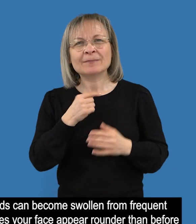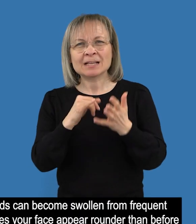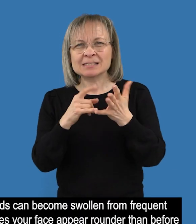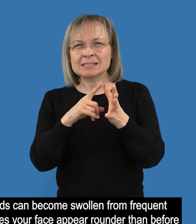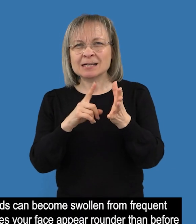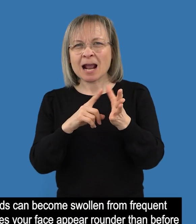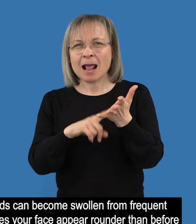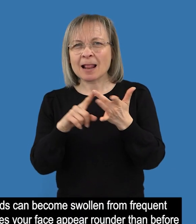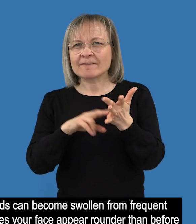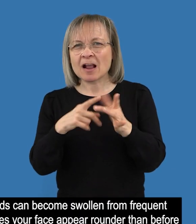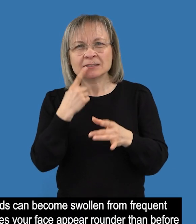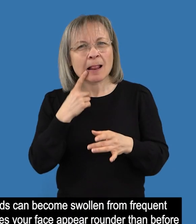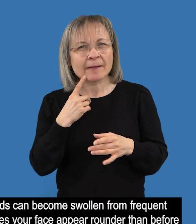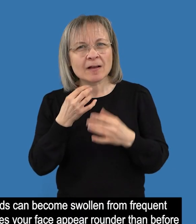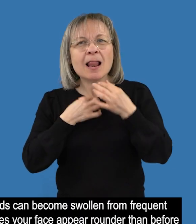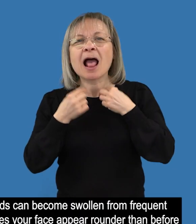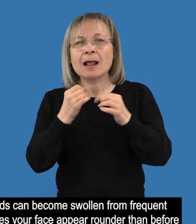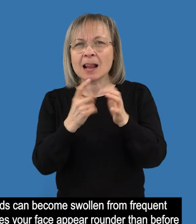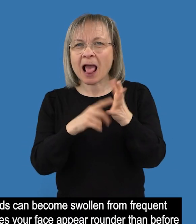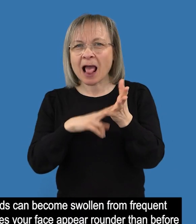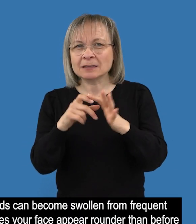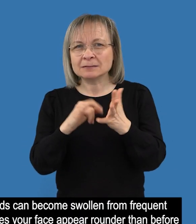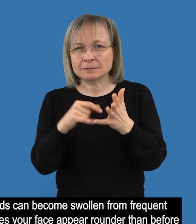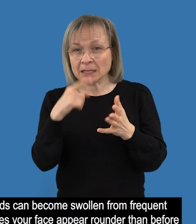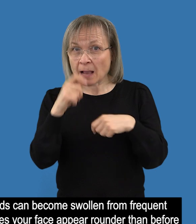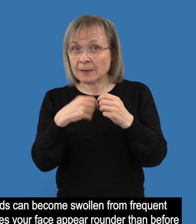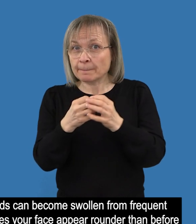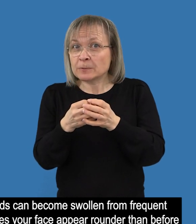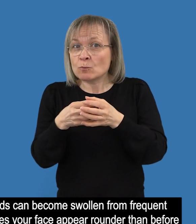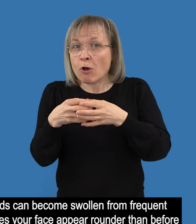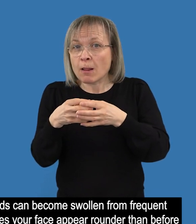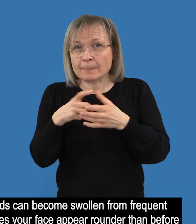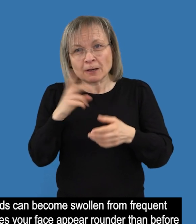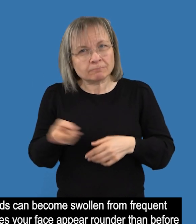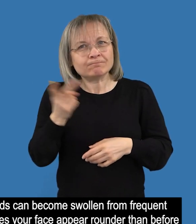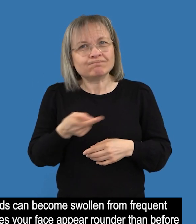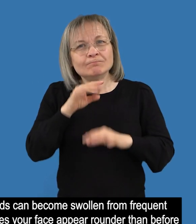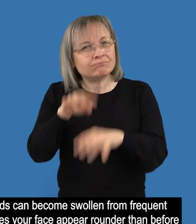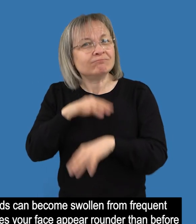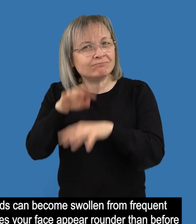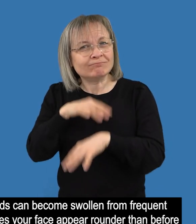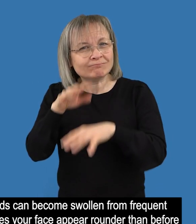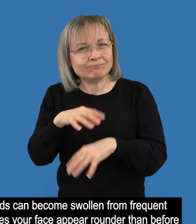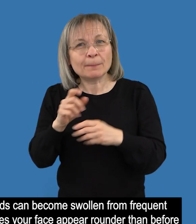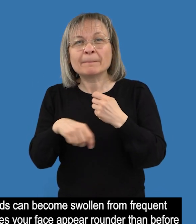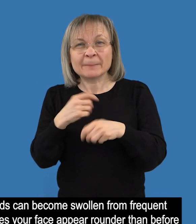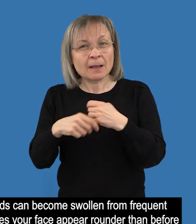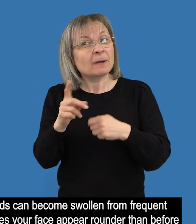Your saliva glands can become swollen from frequent vomiting, which makes your face appear rounder than before.